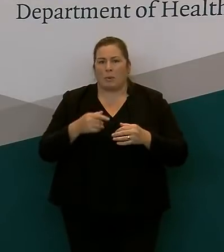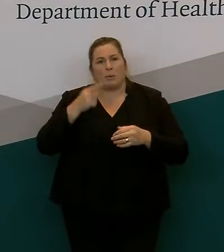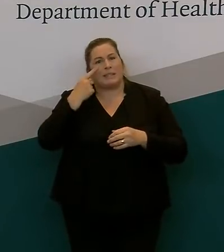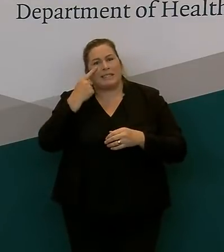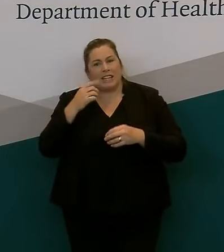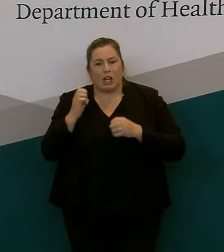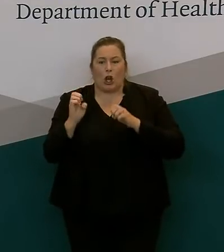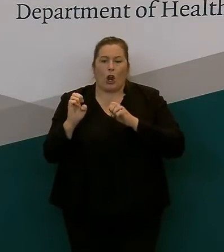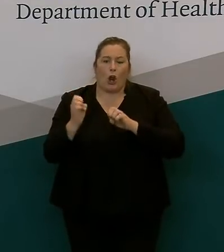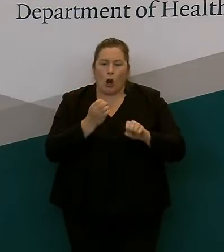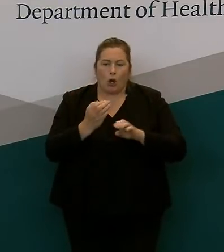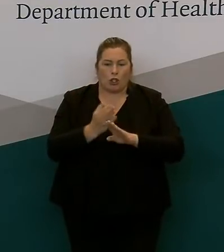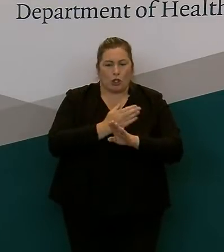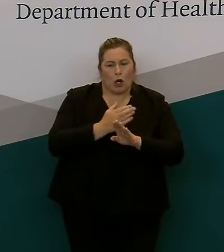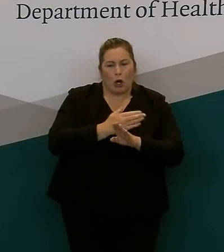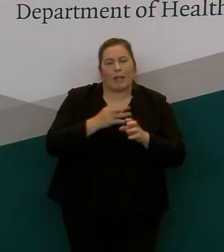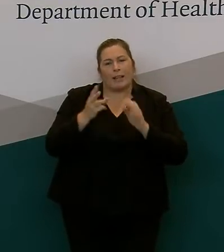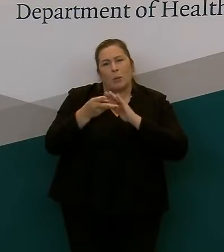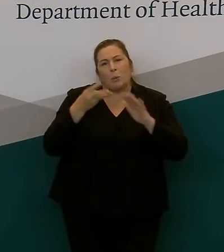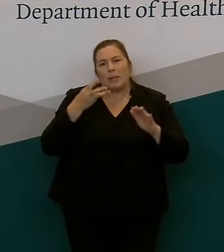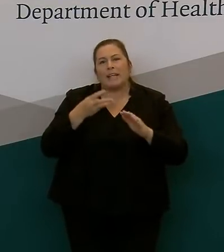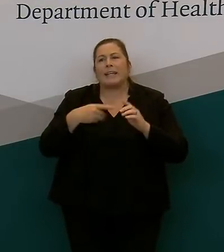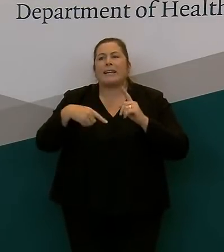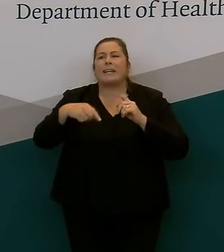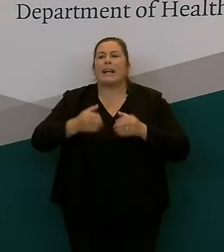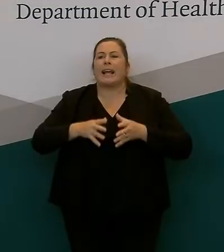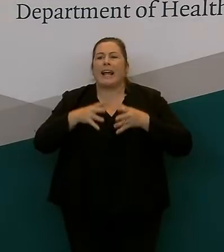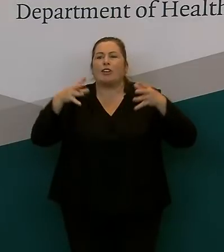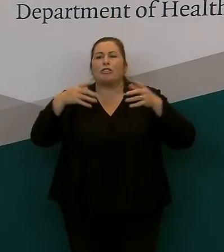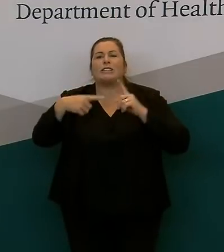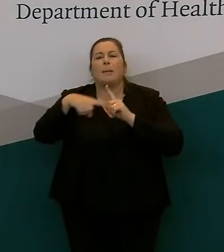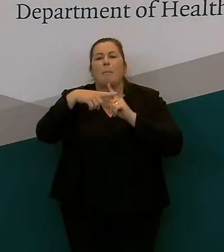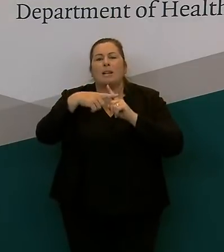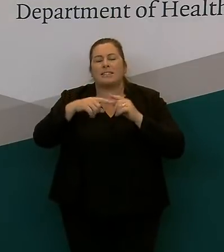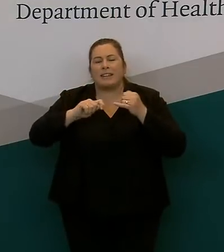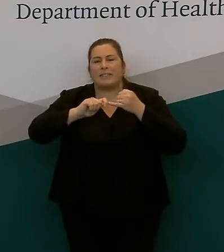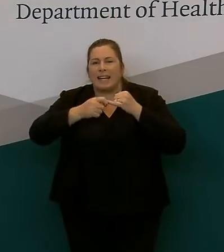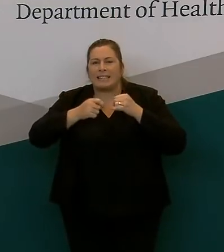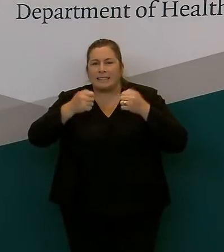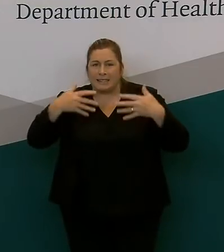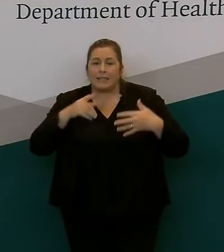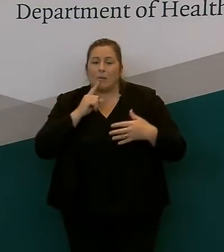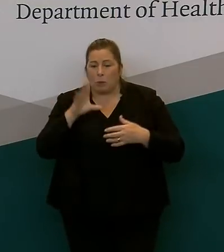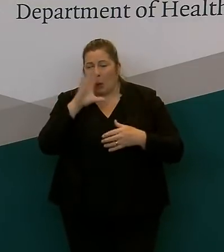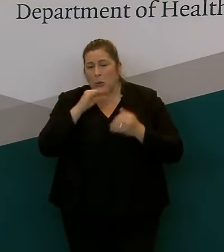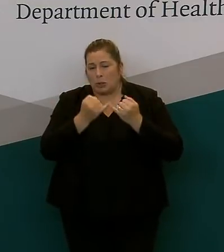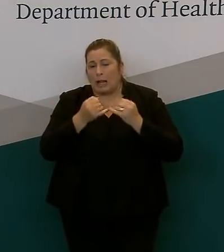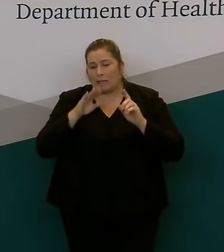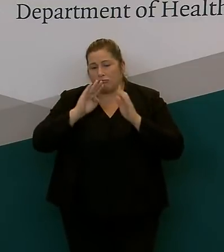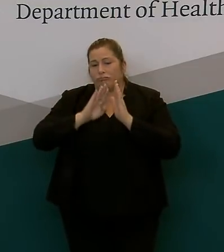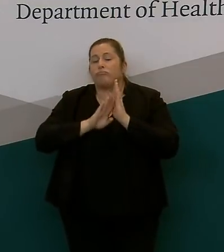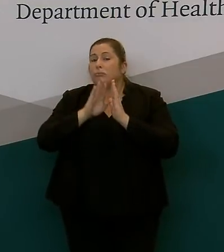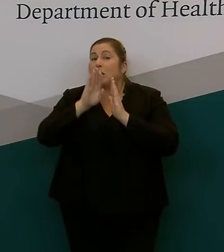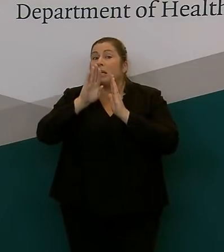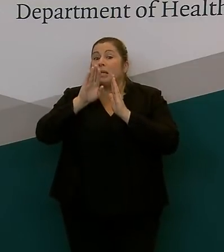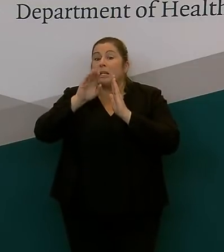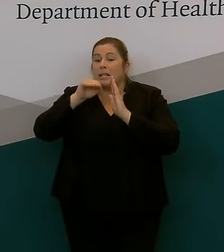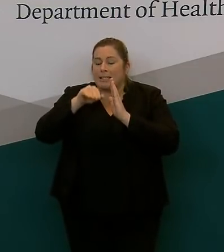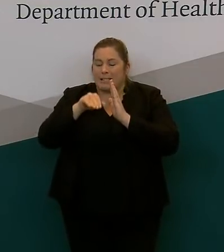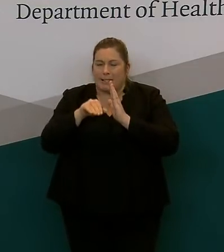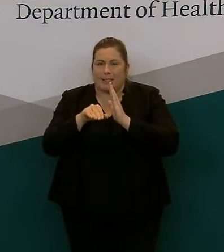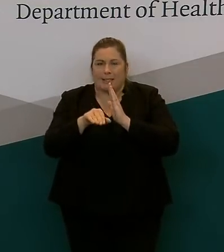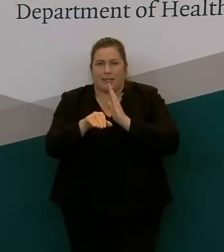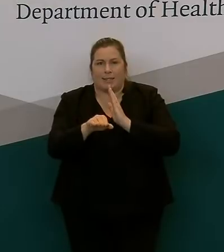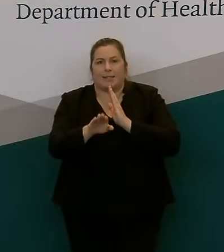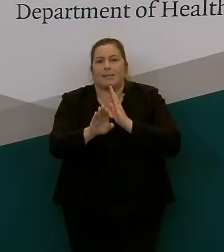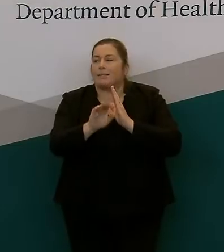the week an increase in the number of positive tests coming back, and again, that seems to have stabilized or declining. And if we look back at